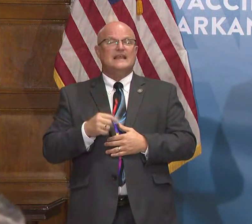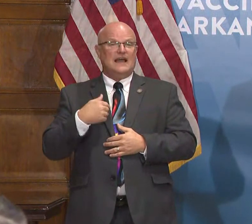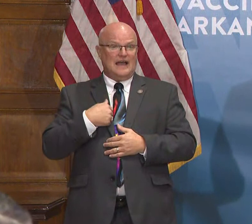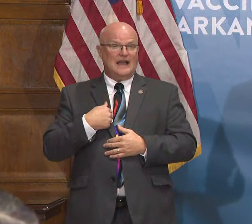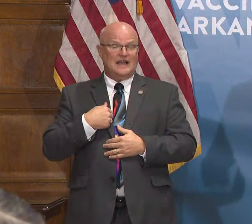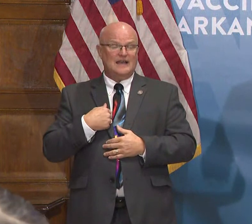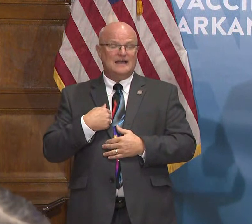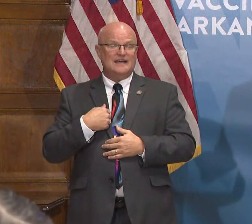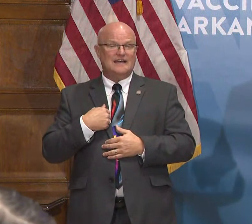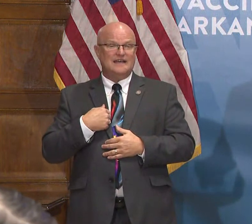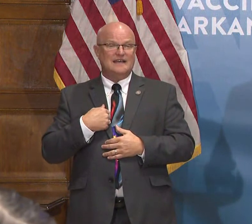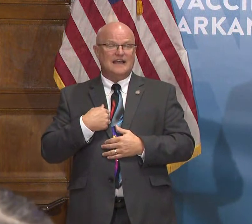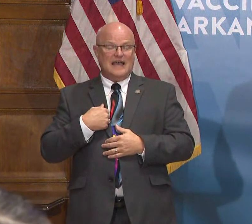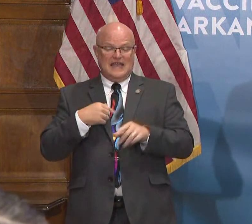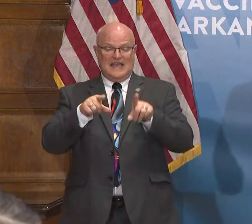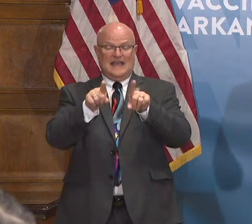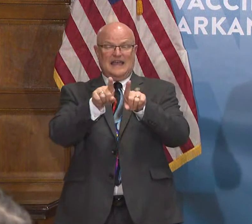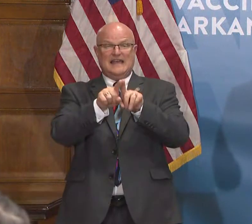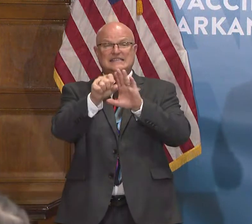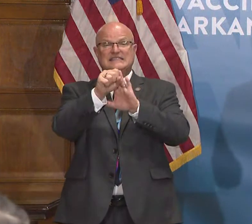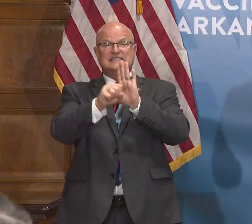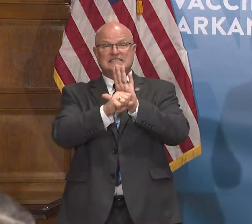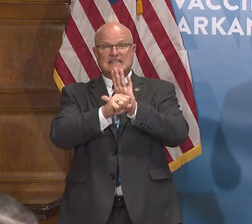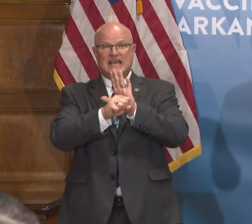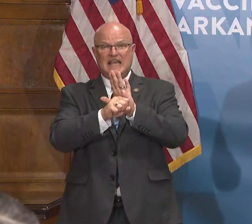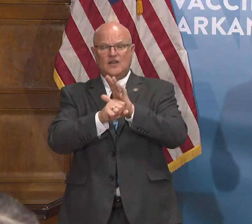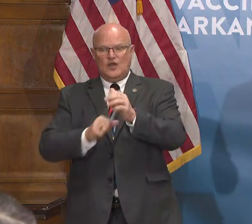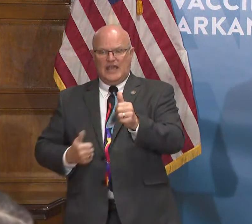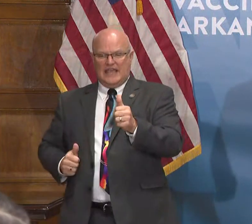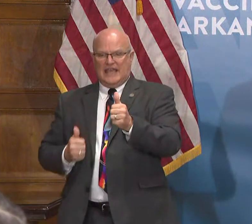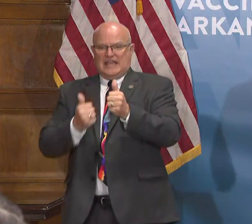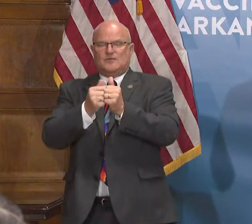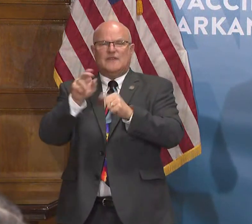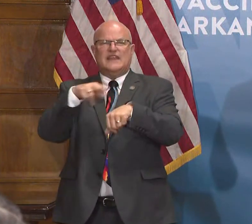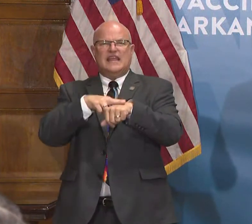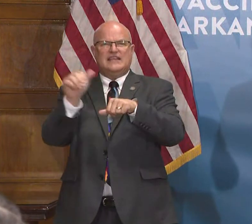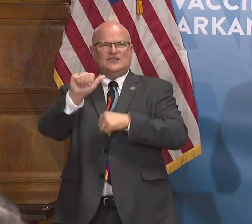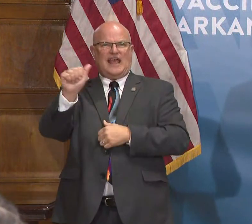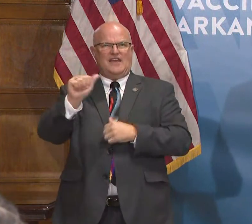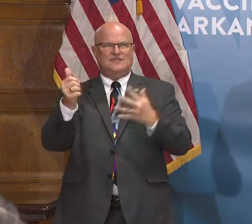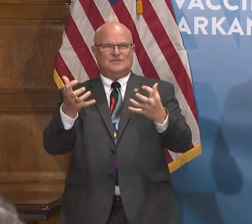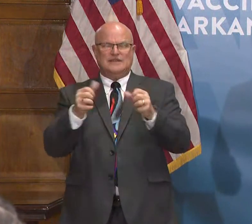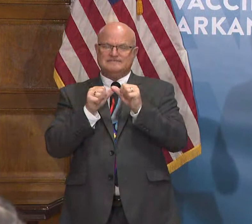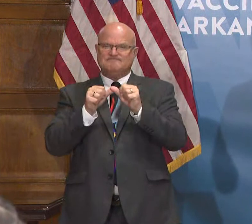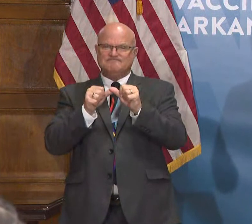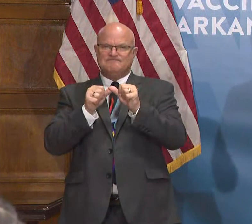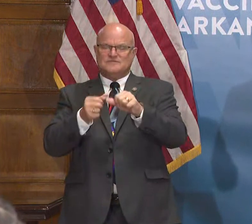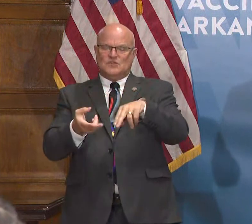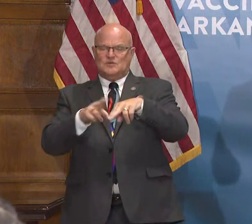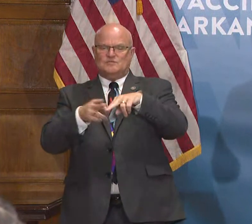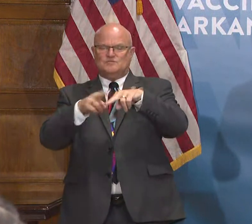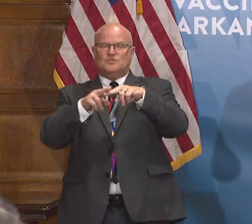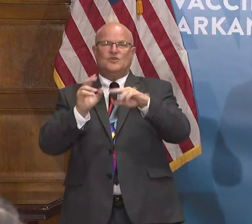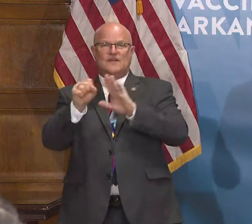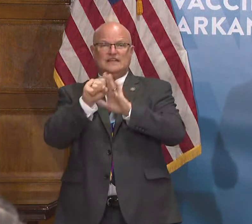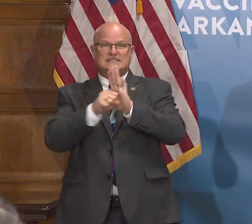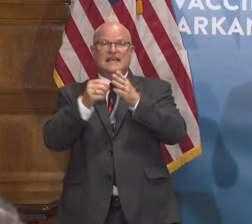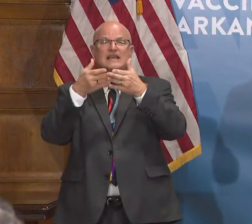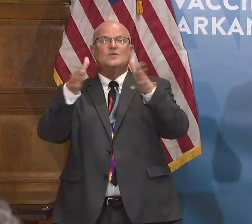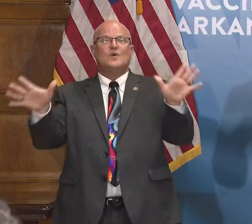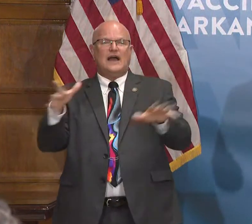would love, as a state, that we catch up with the national average. We want to continue to improve our